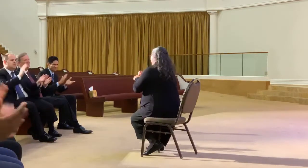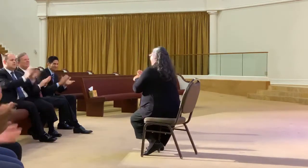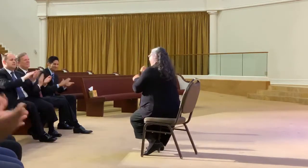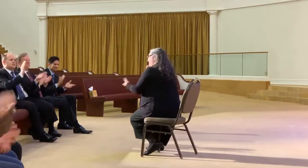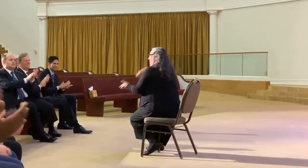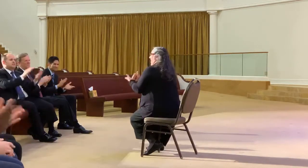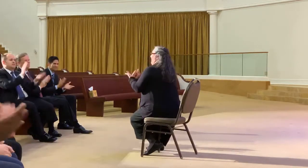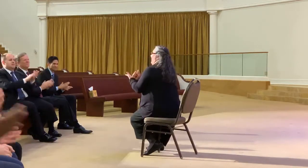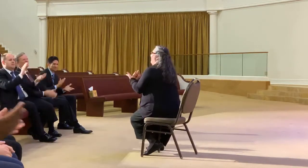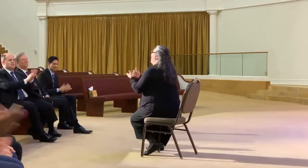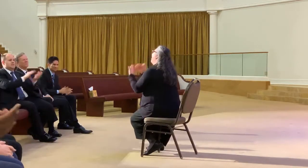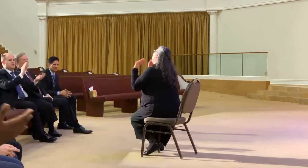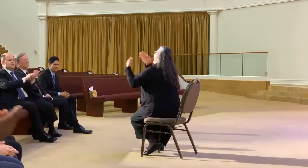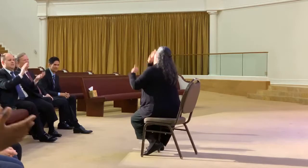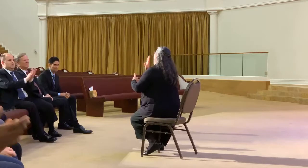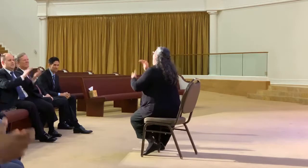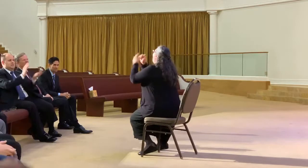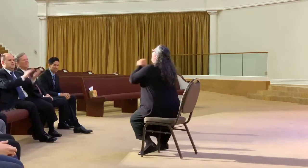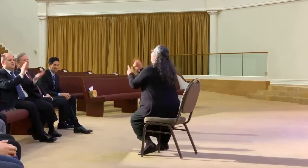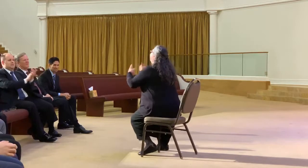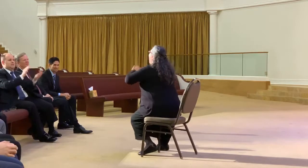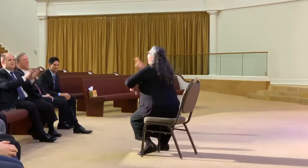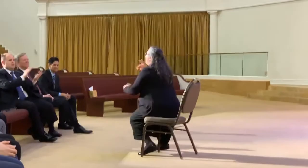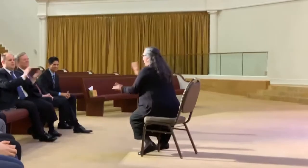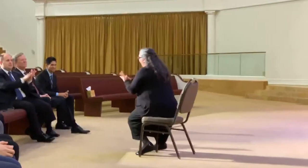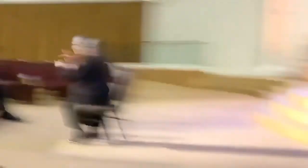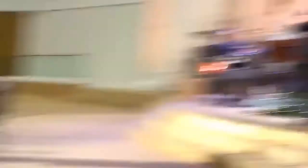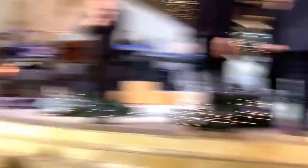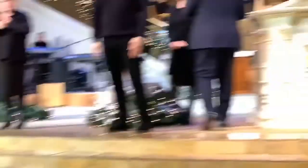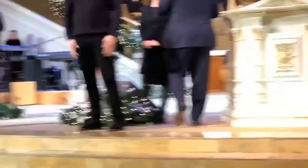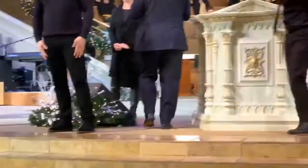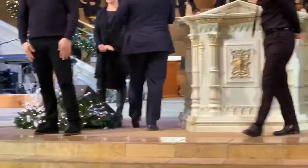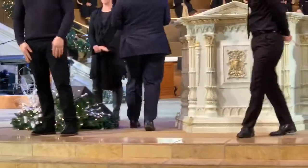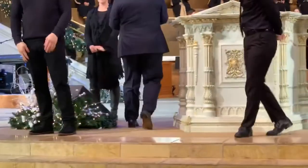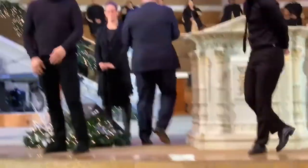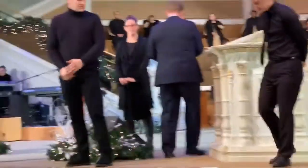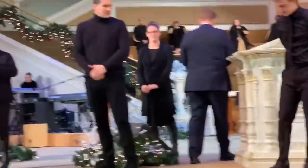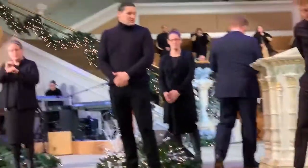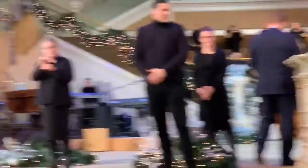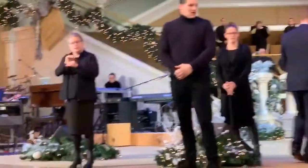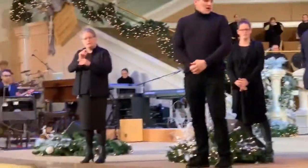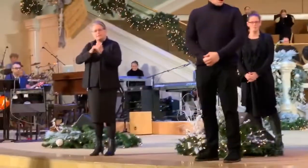Amen. So we thank God. Worship the signs of praise as they lead us in worship right now.